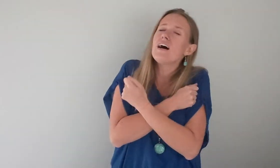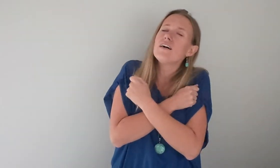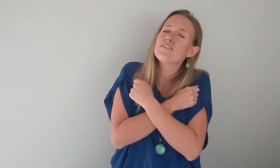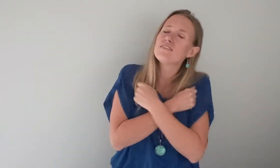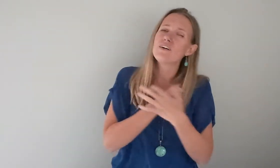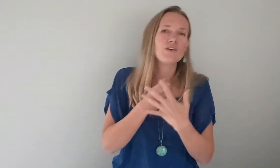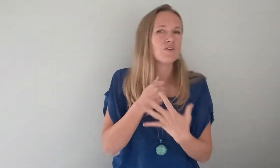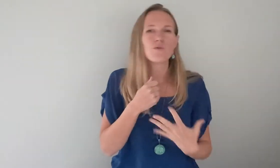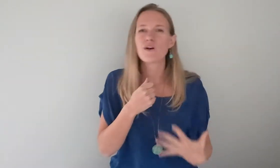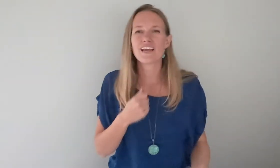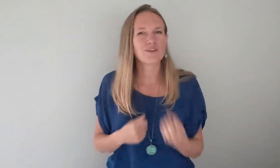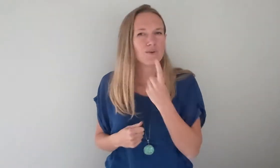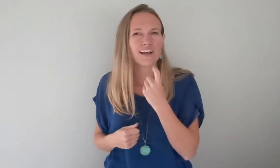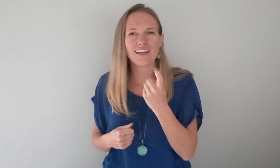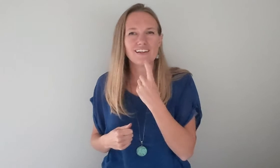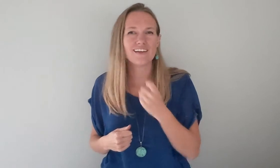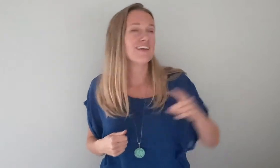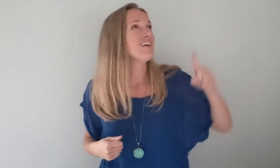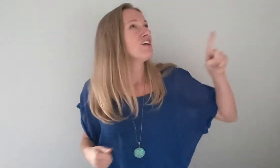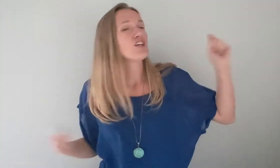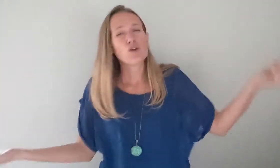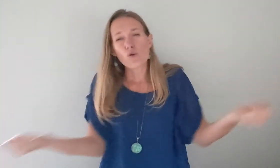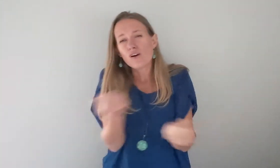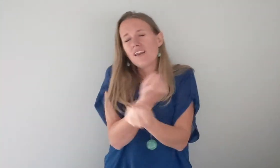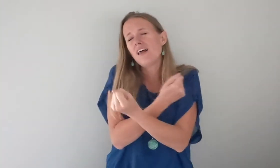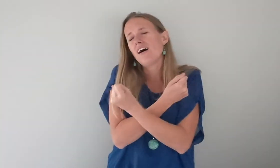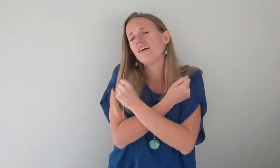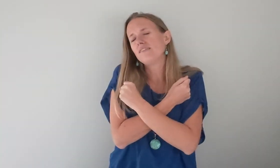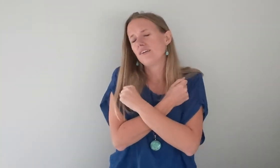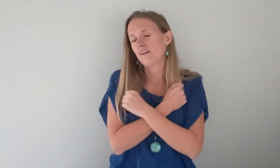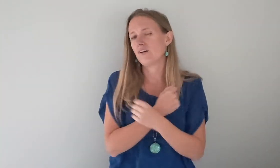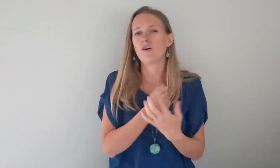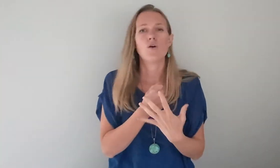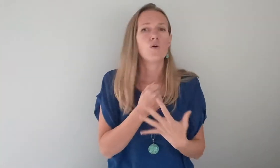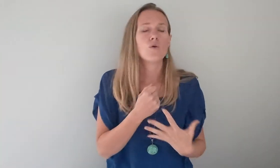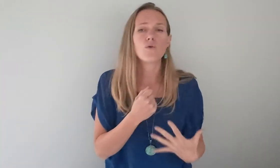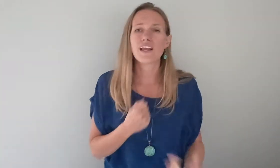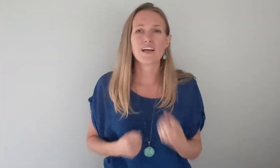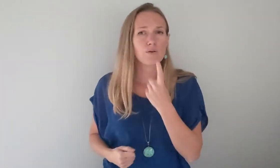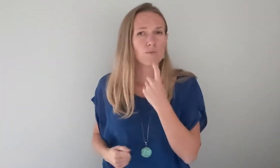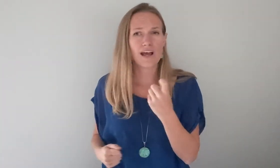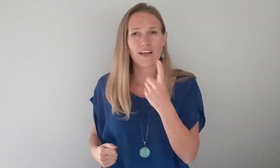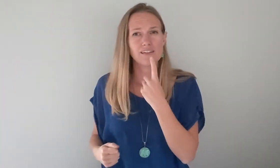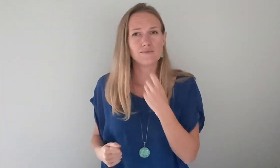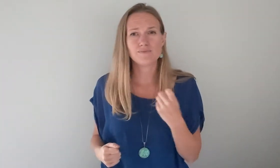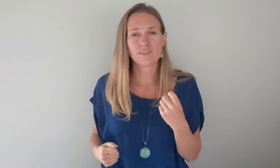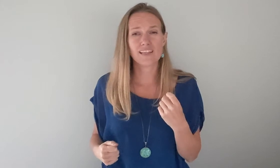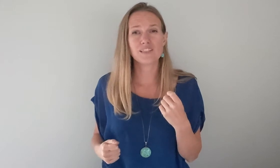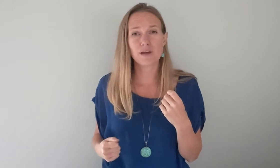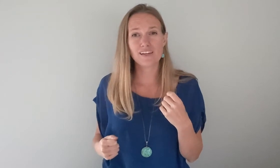love ran red. Your love ran red. And then depending on